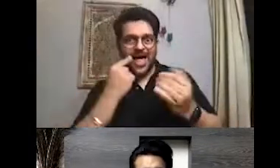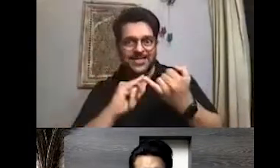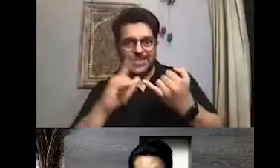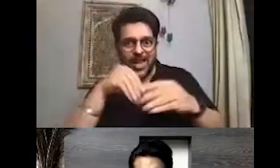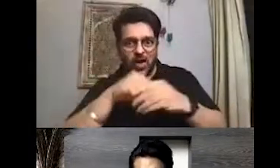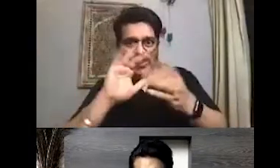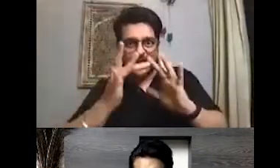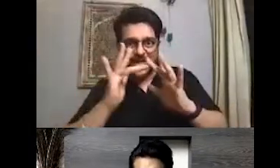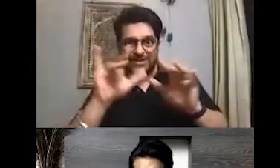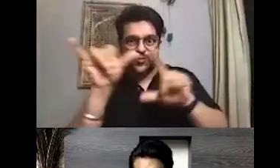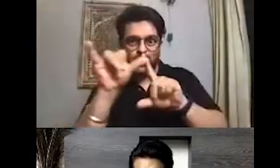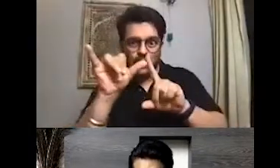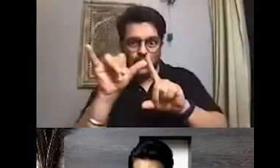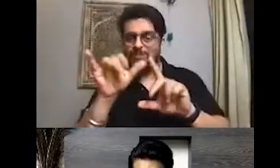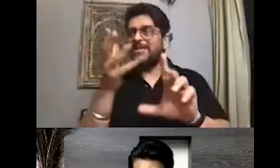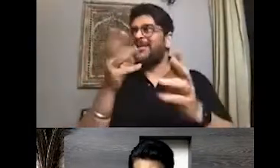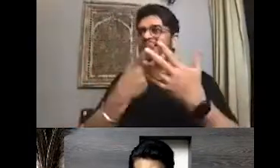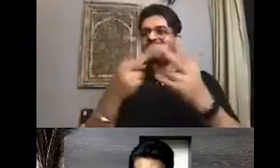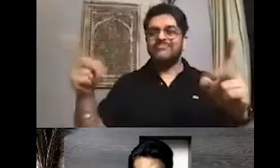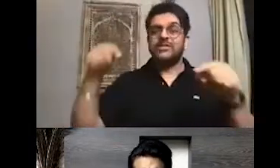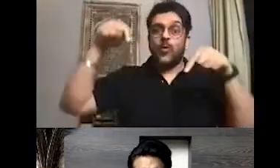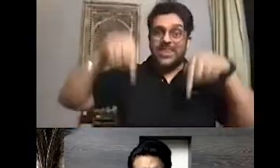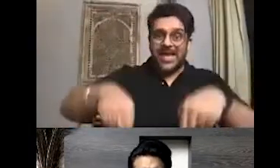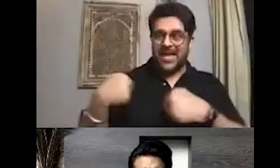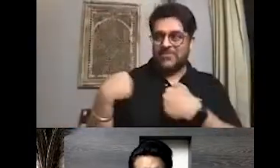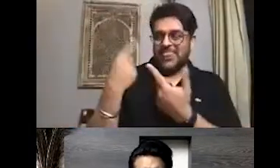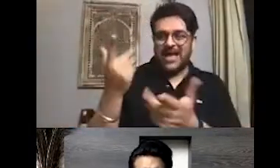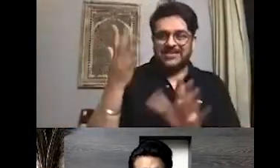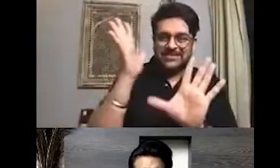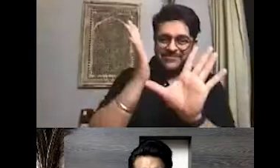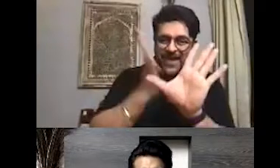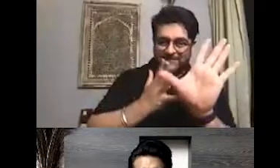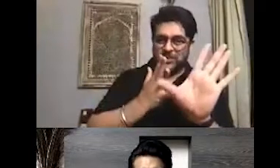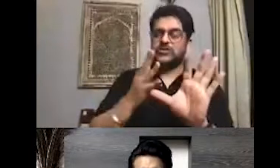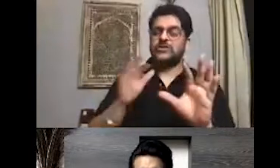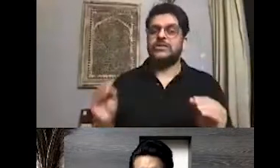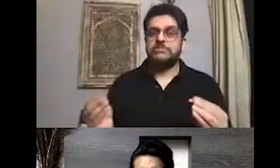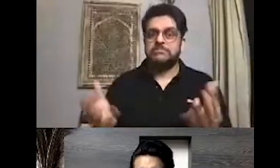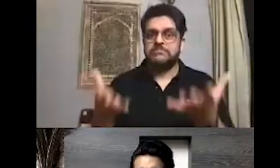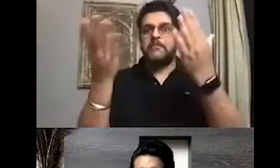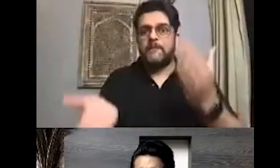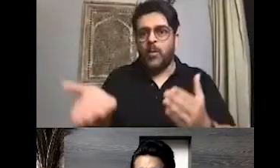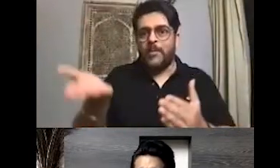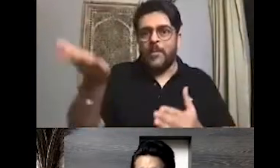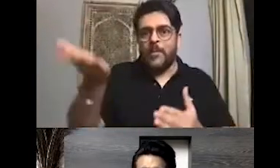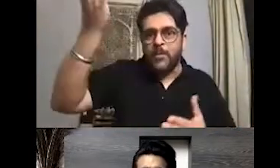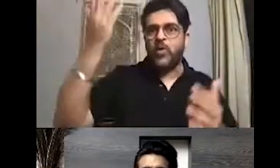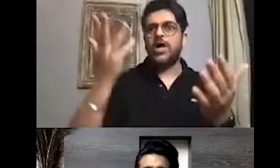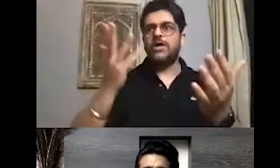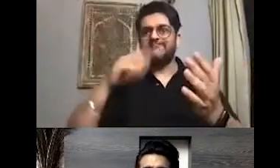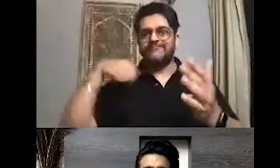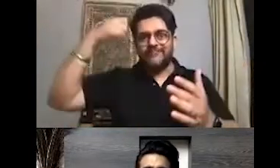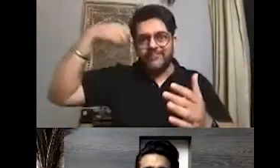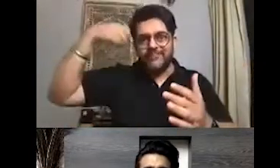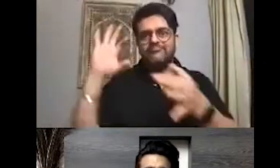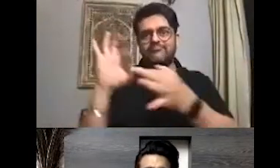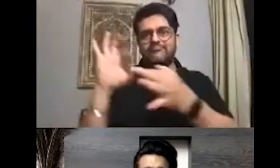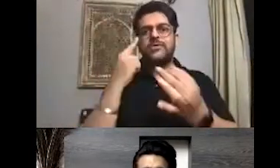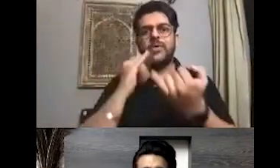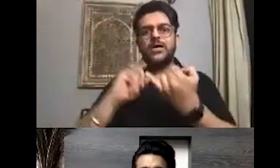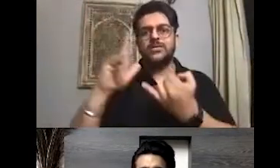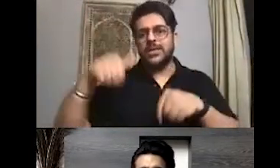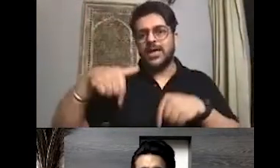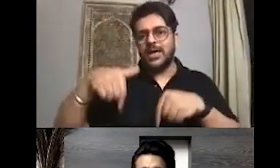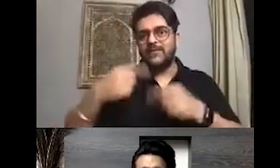video of Indian Sign Language and then it can be spread across on YouTube. So from recently, we have having a